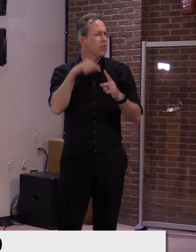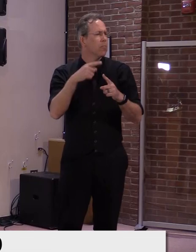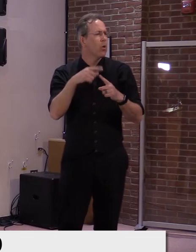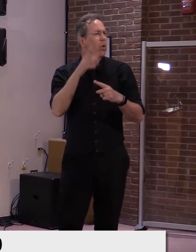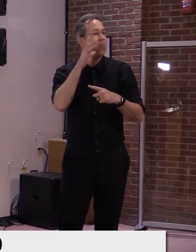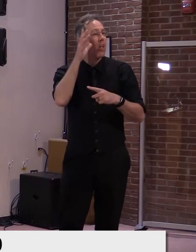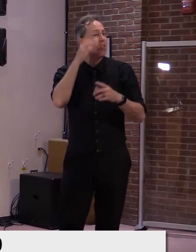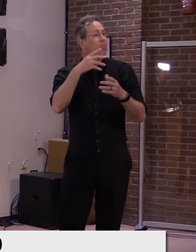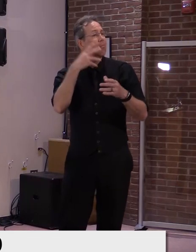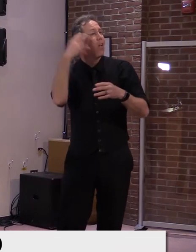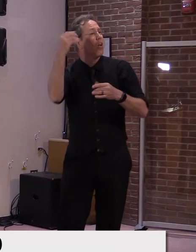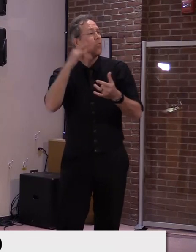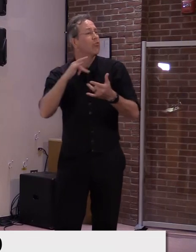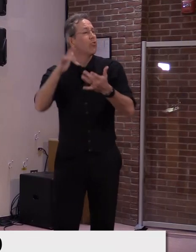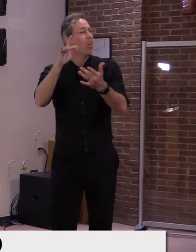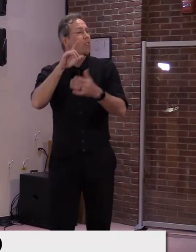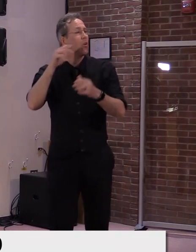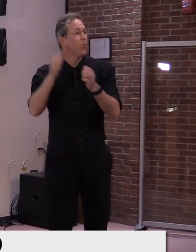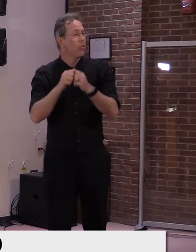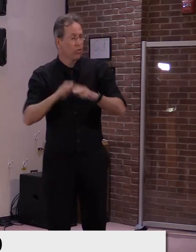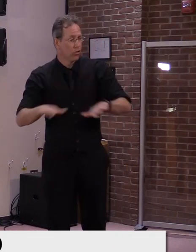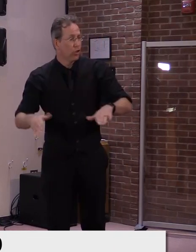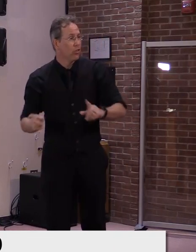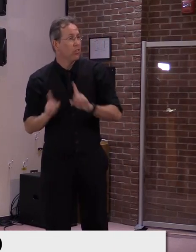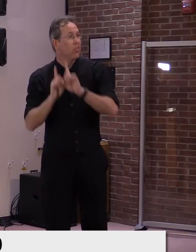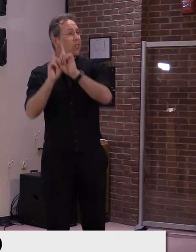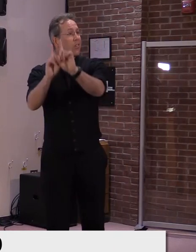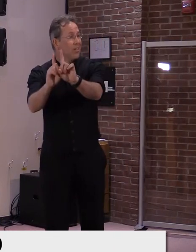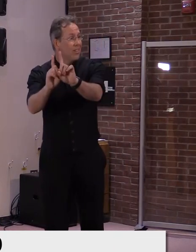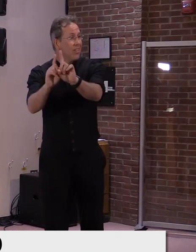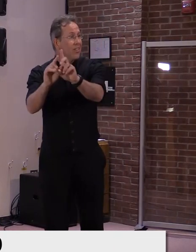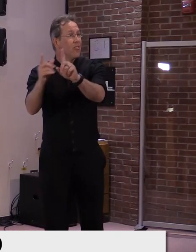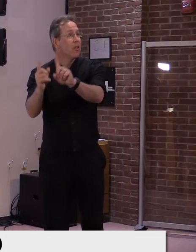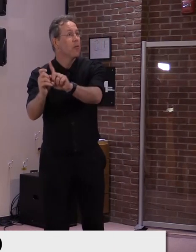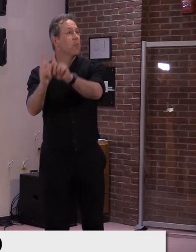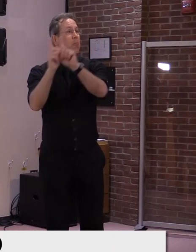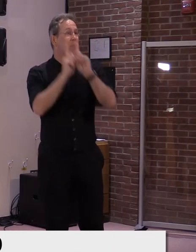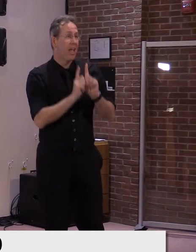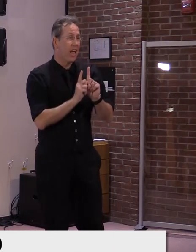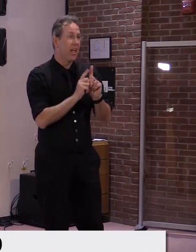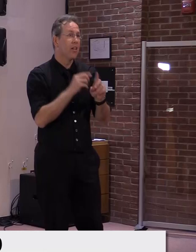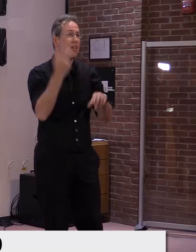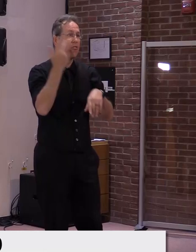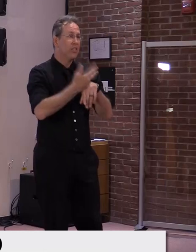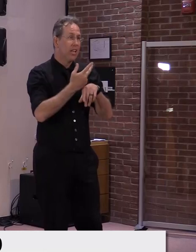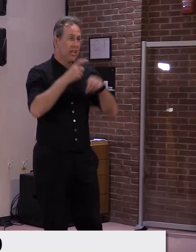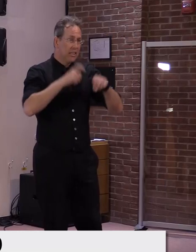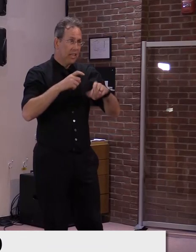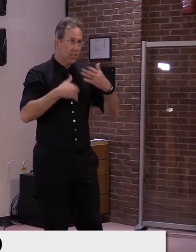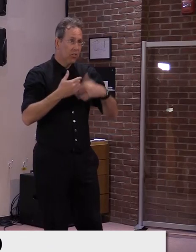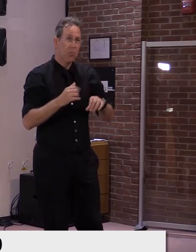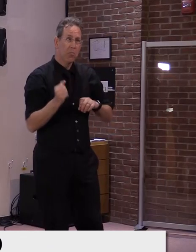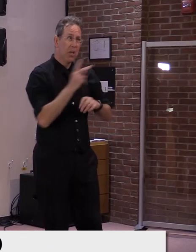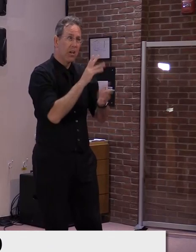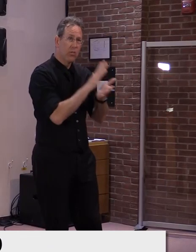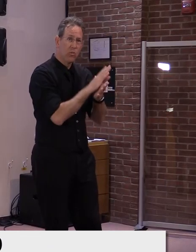I believe that is the case, and we are not asking anyone to quarantine during those 3 days just to get a test within